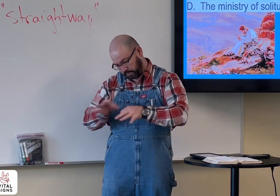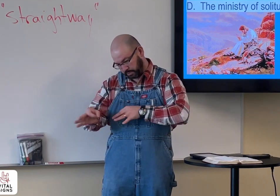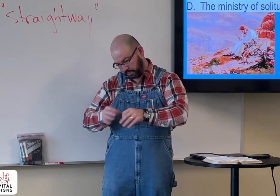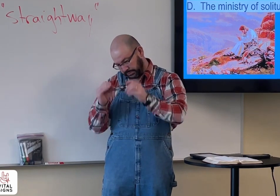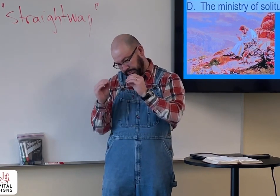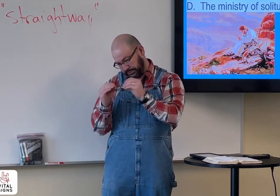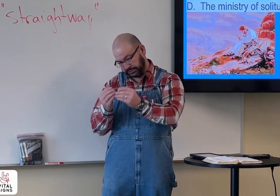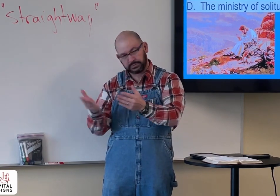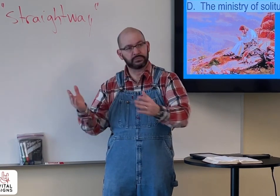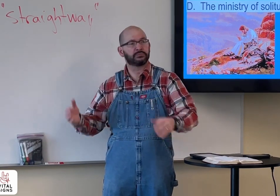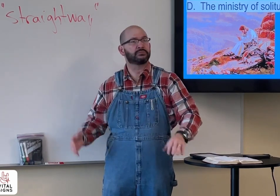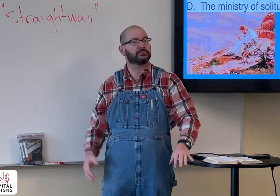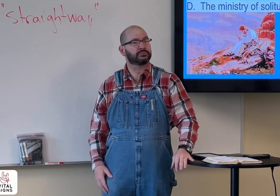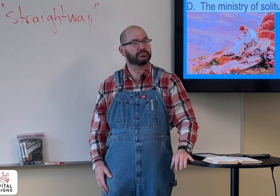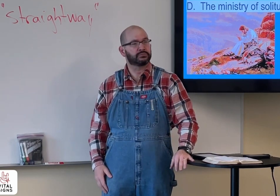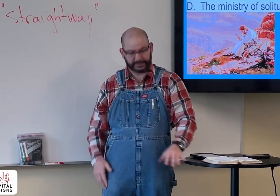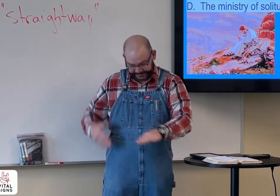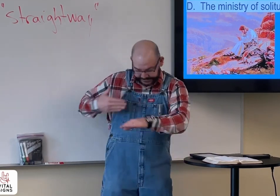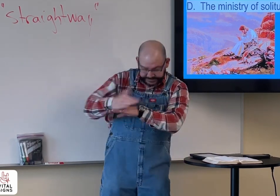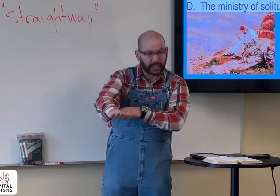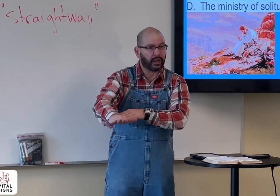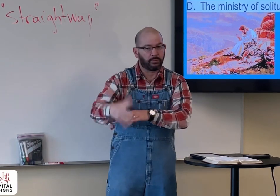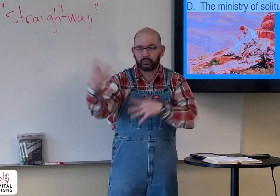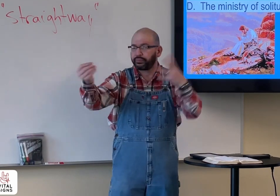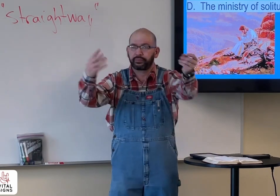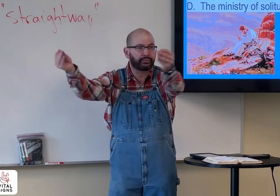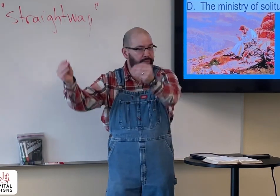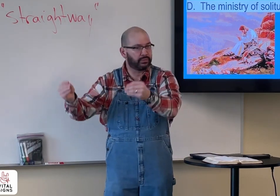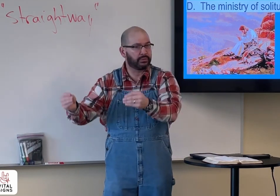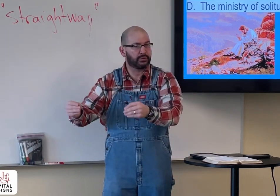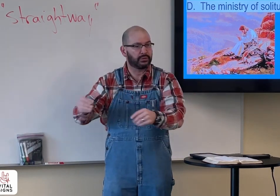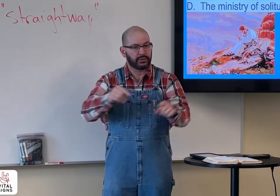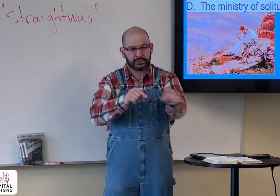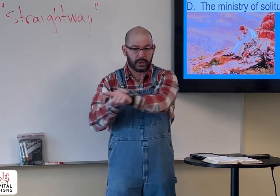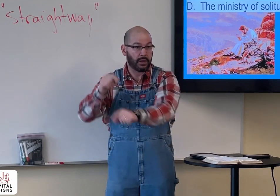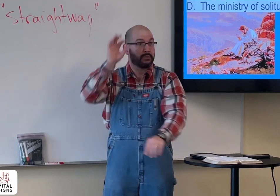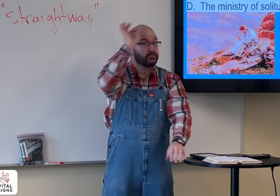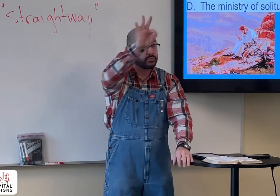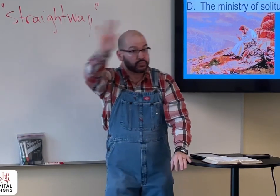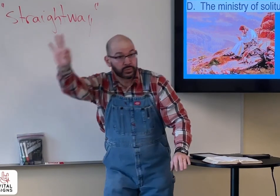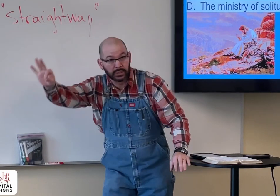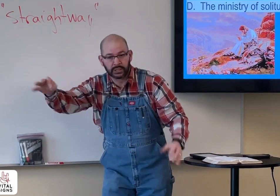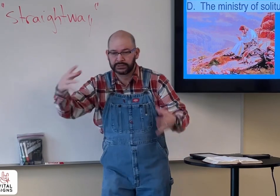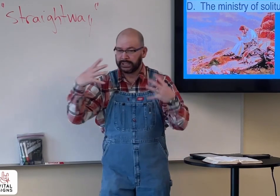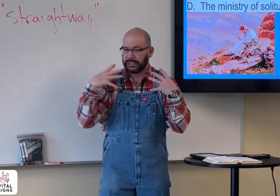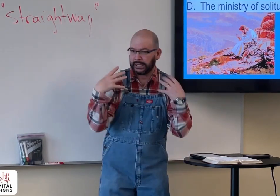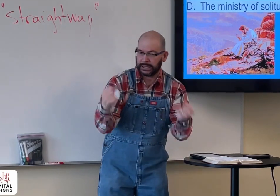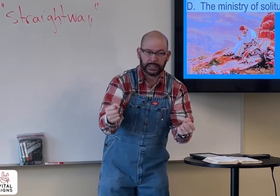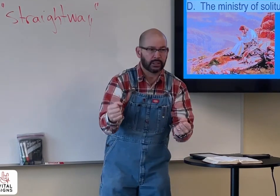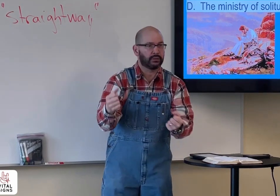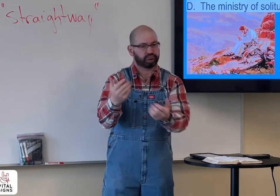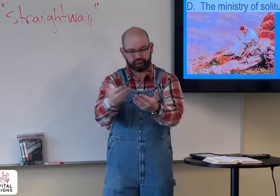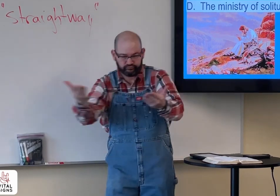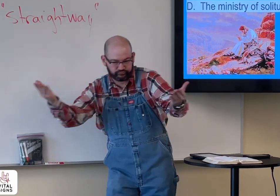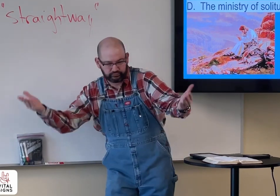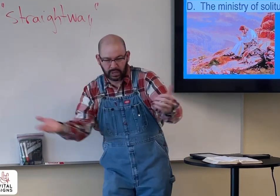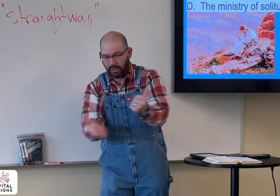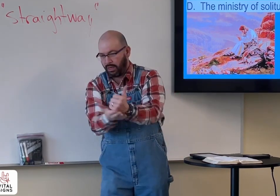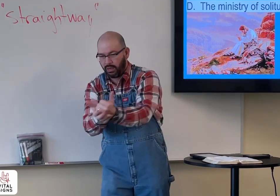and he's explaining things and teaching them, and he sends them out to preach and to heal and